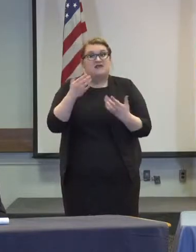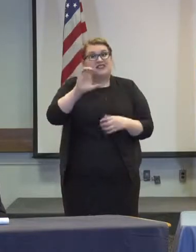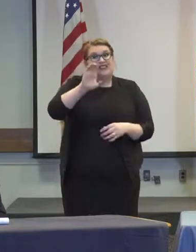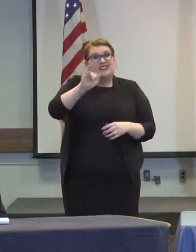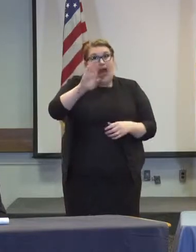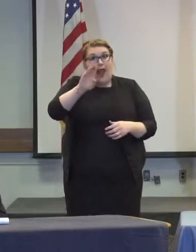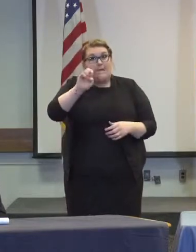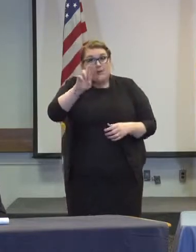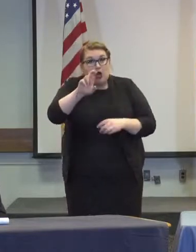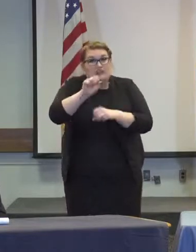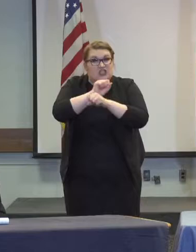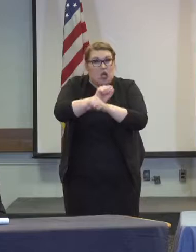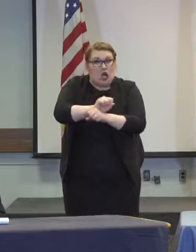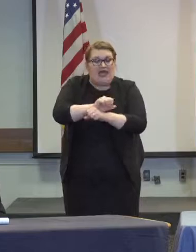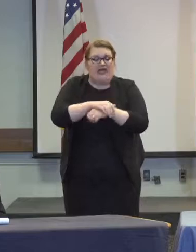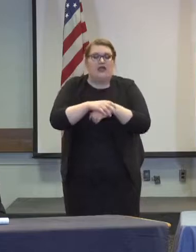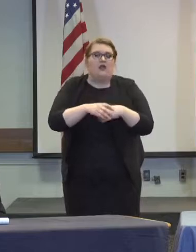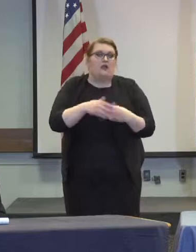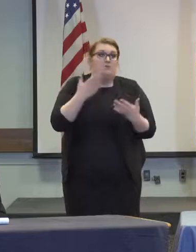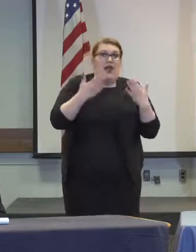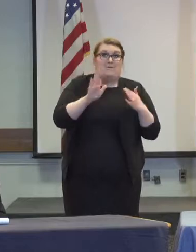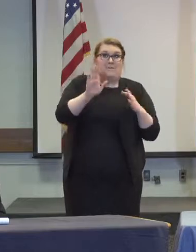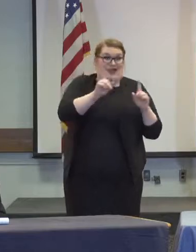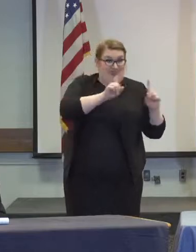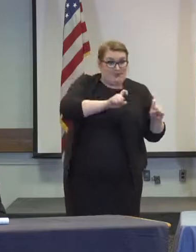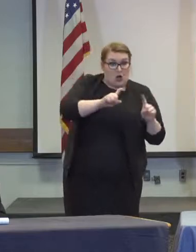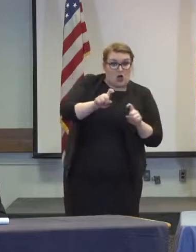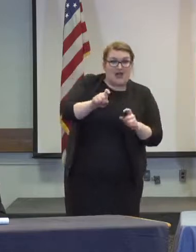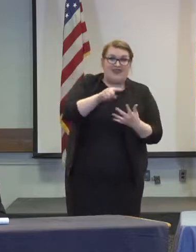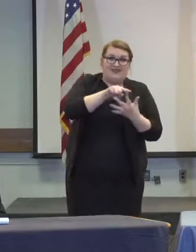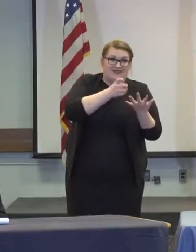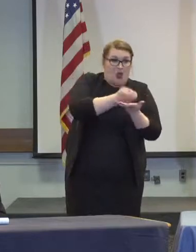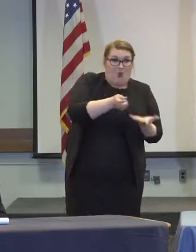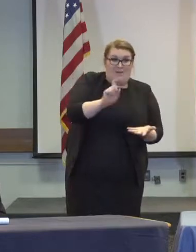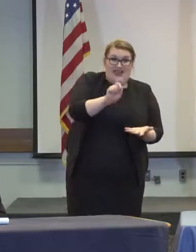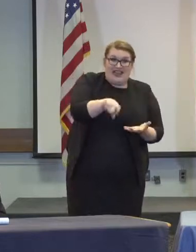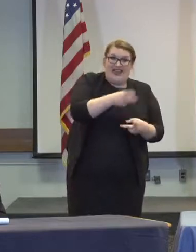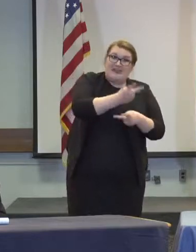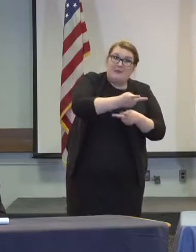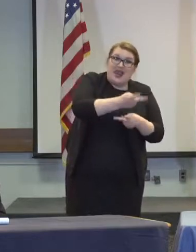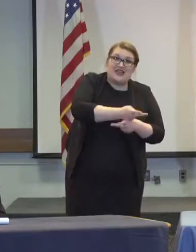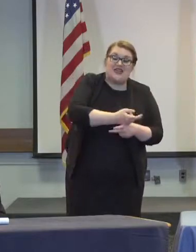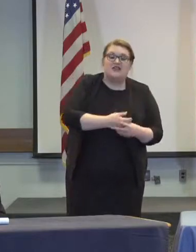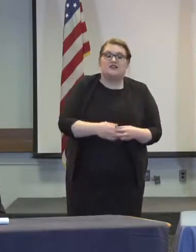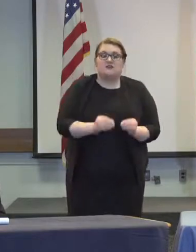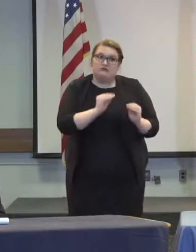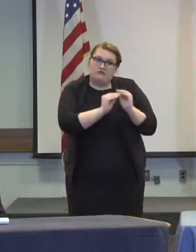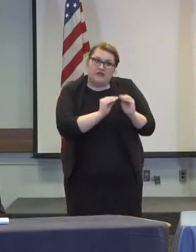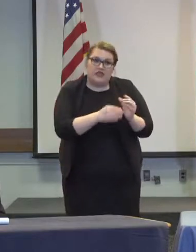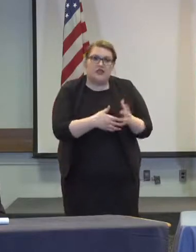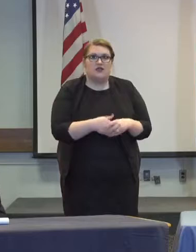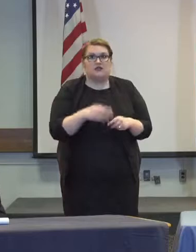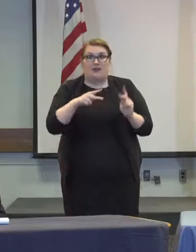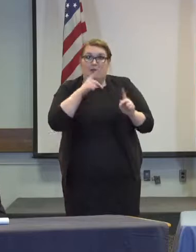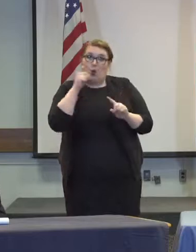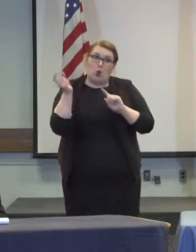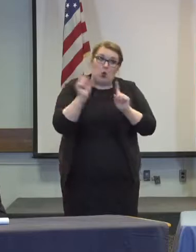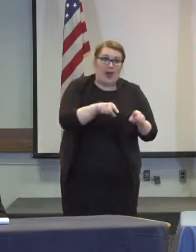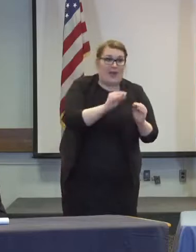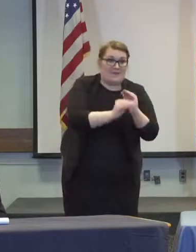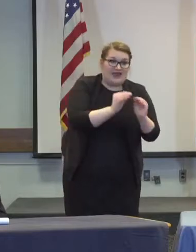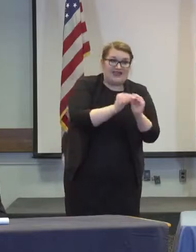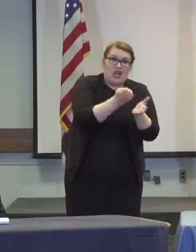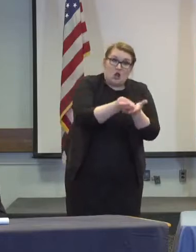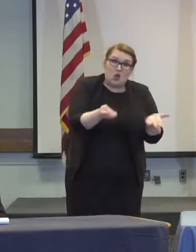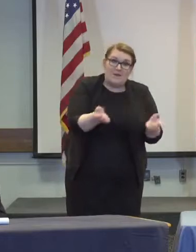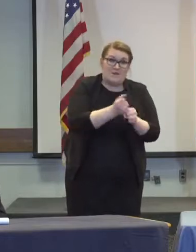they're running experiments and they've got equipment that requires maintenance. People can come in and maintain the equipment to make sure